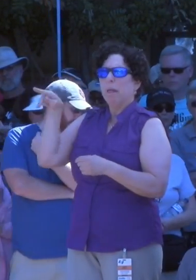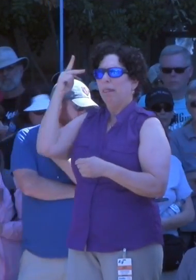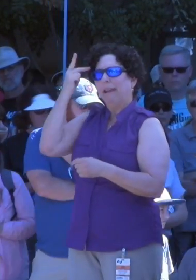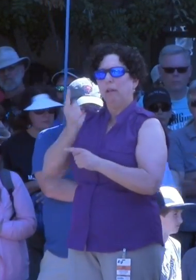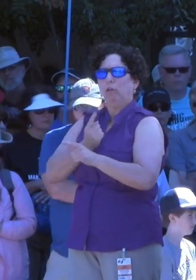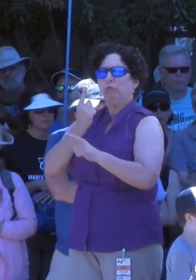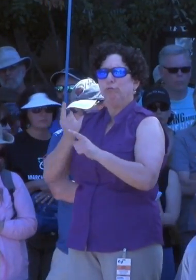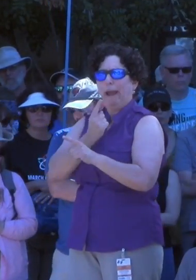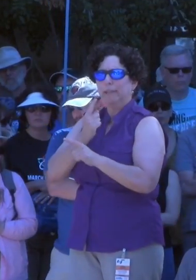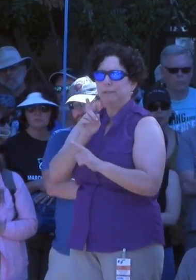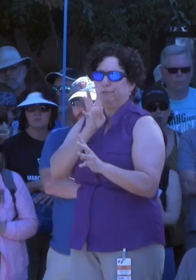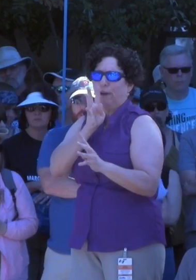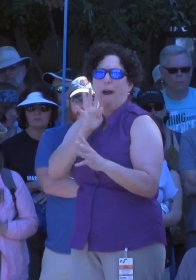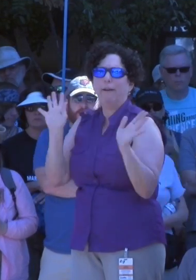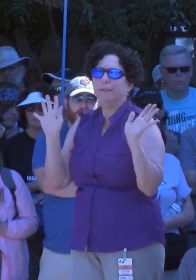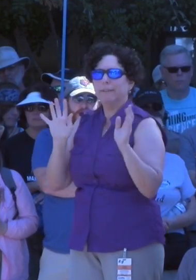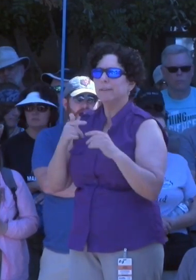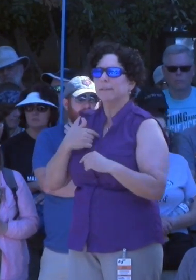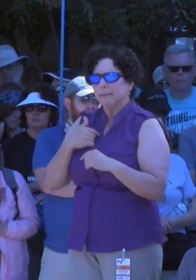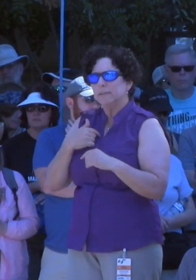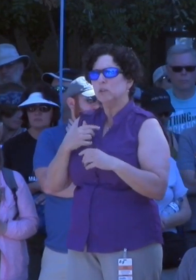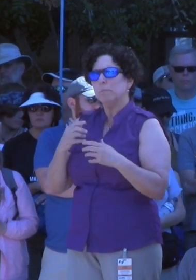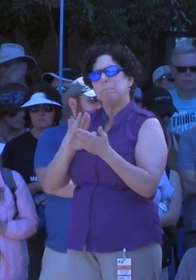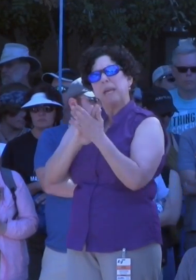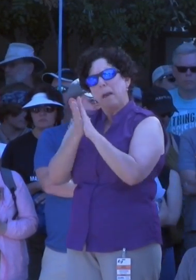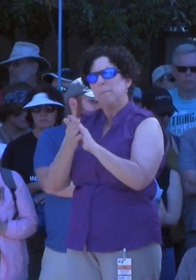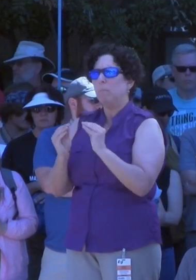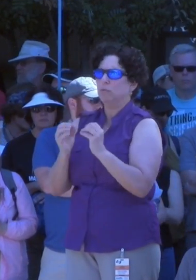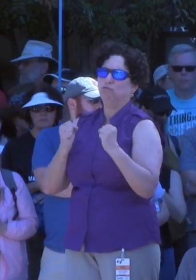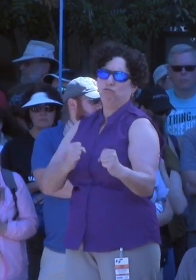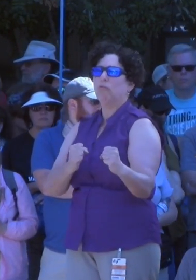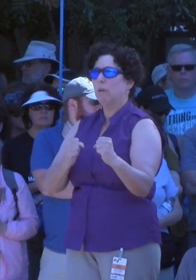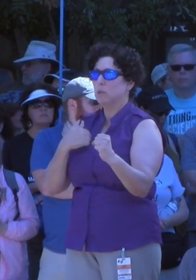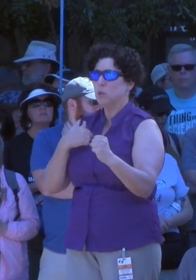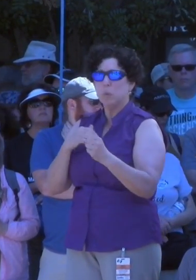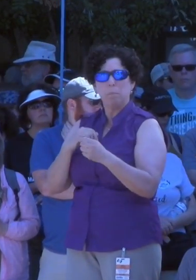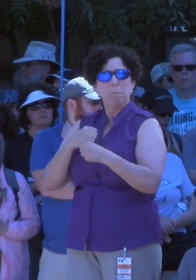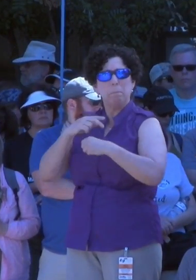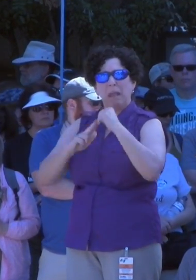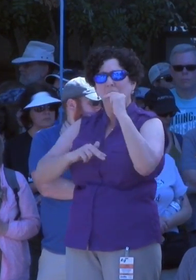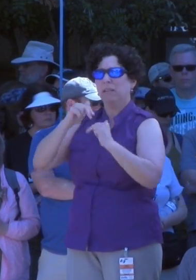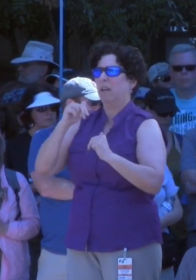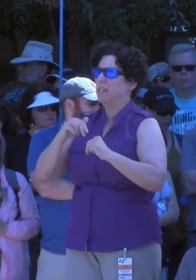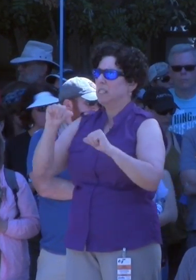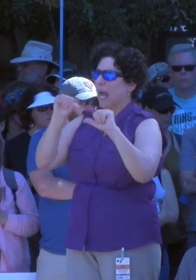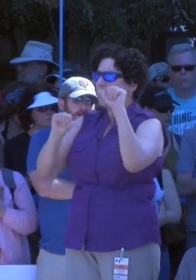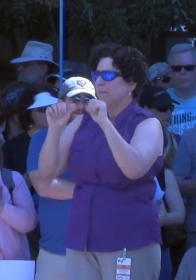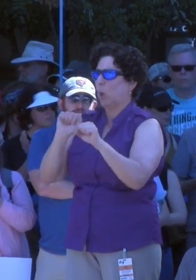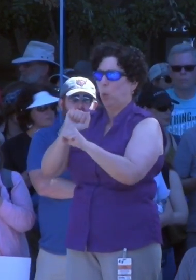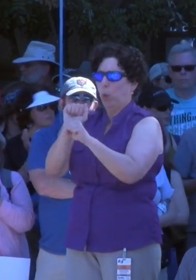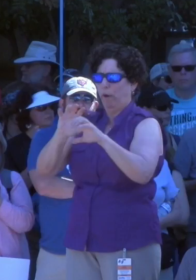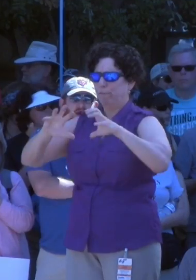thing. It's about building the strongest, most innovative scientific workforce possible.